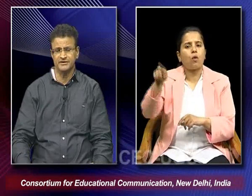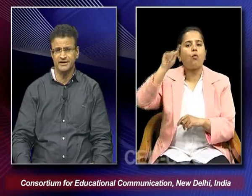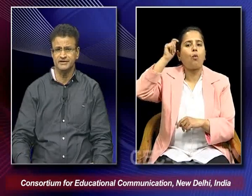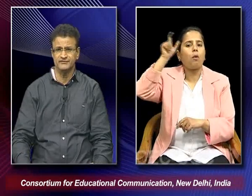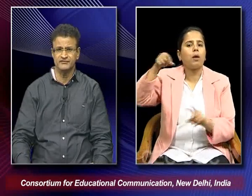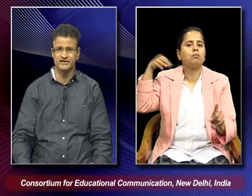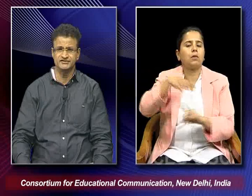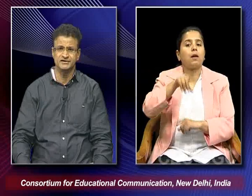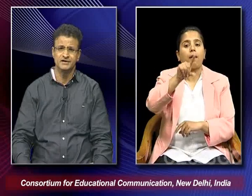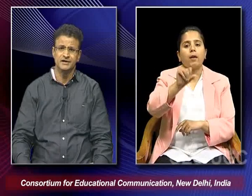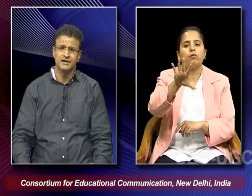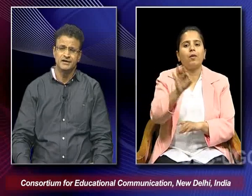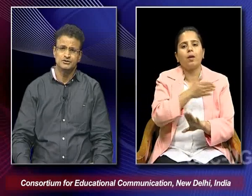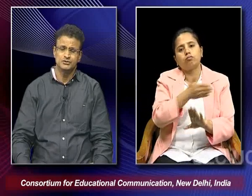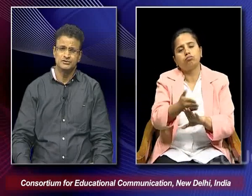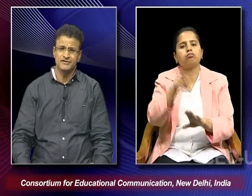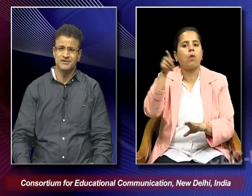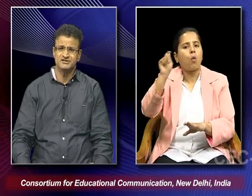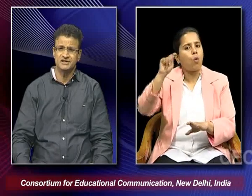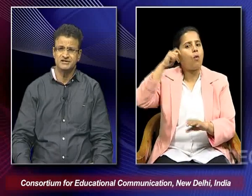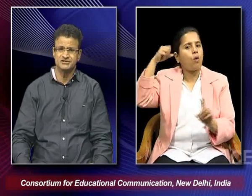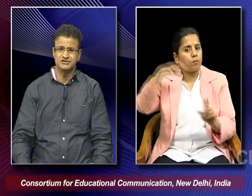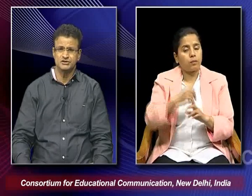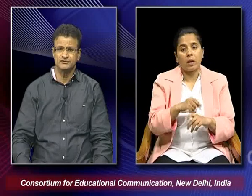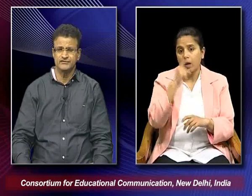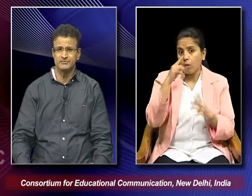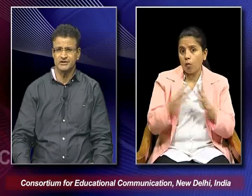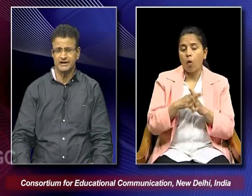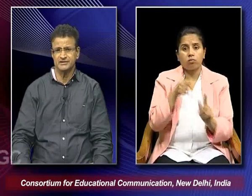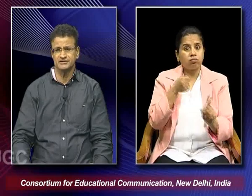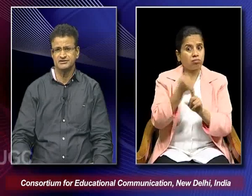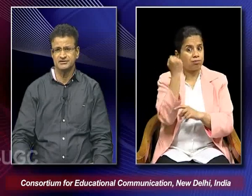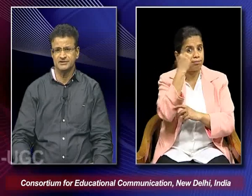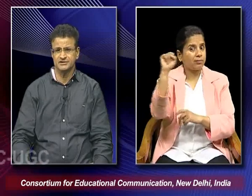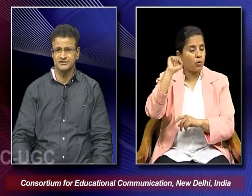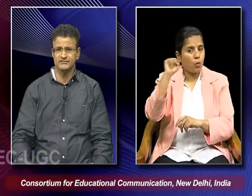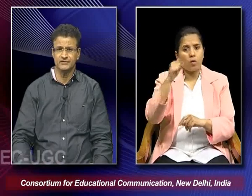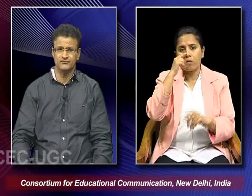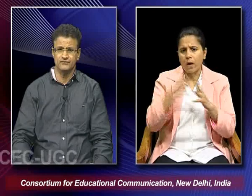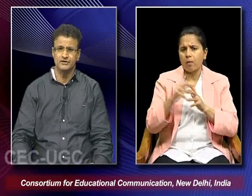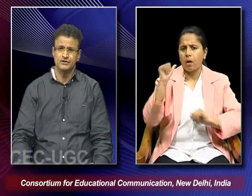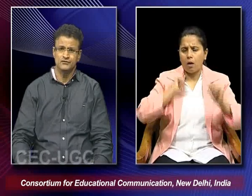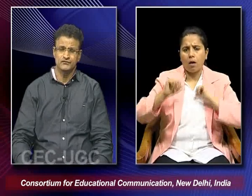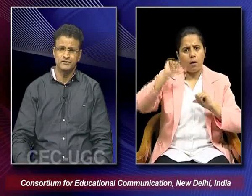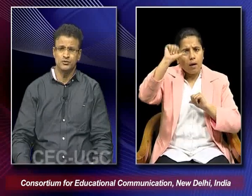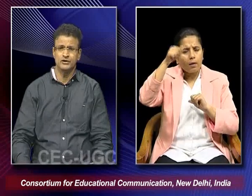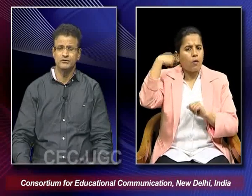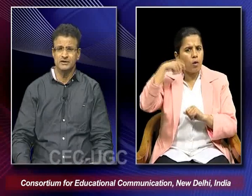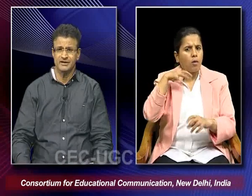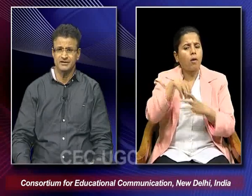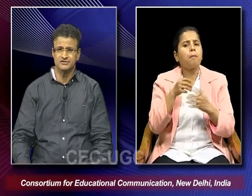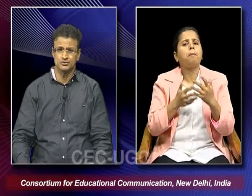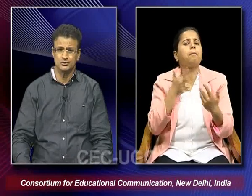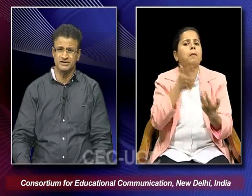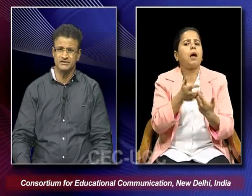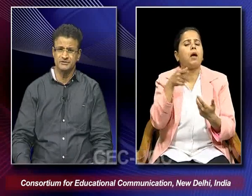the mid-1950s, so the feminist analysis of the female characters in the Hindi film would fit more into the